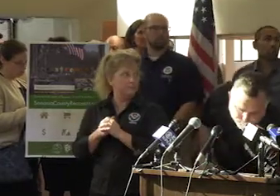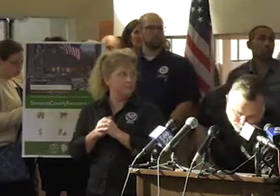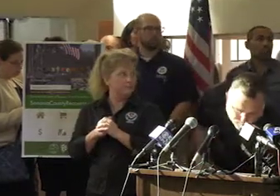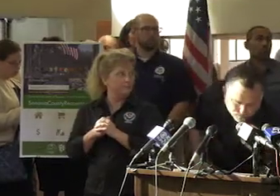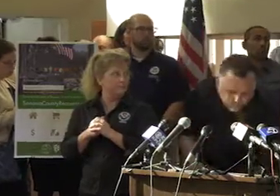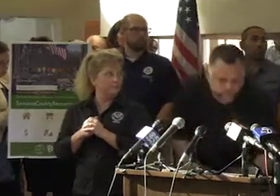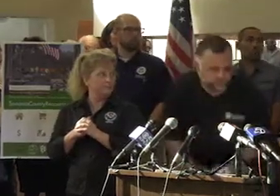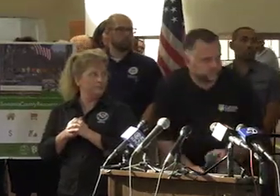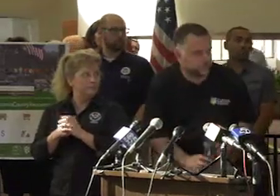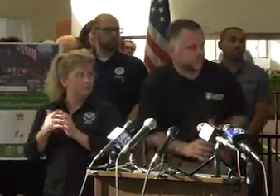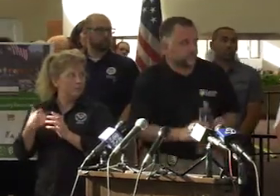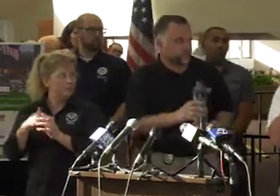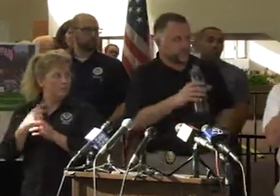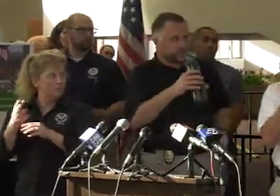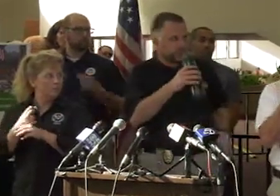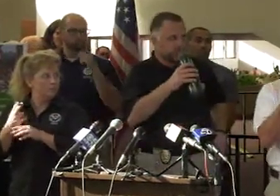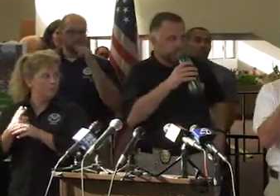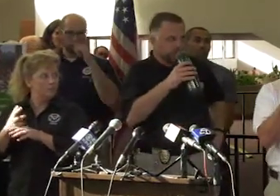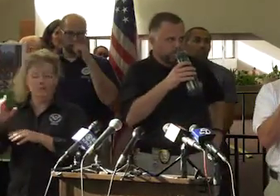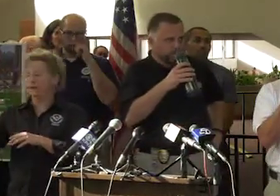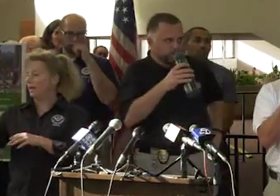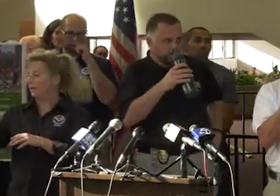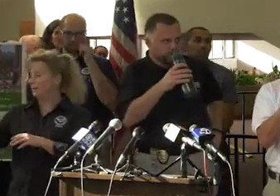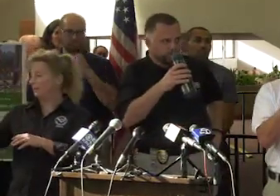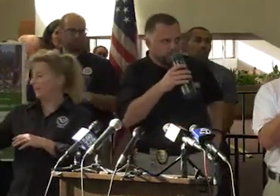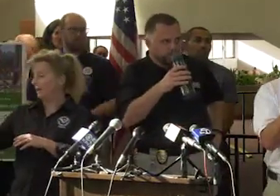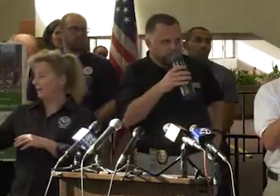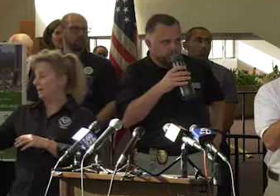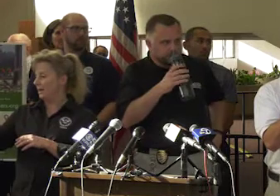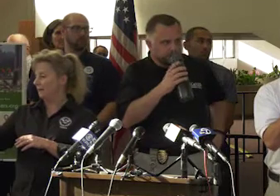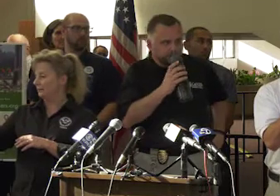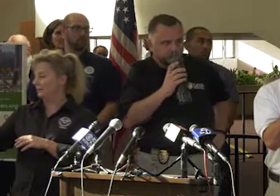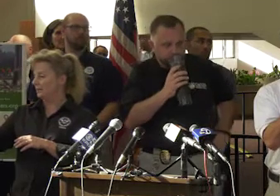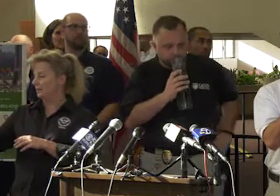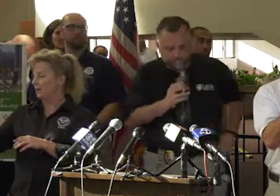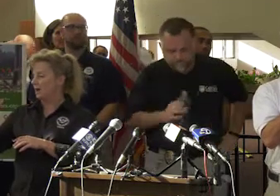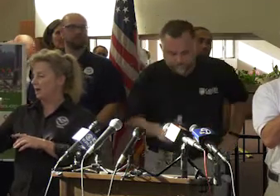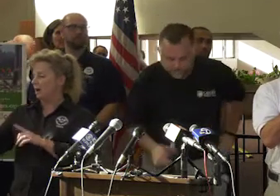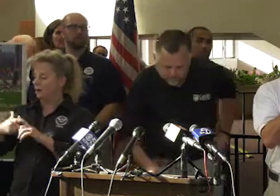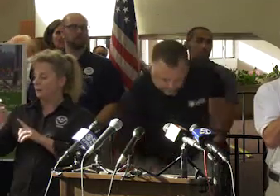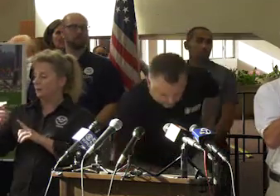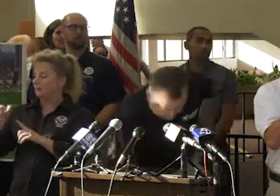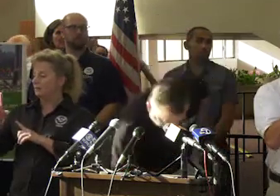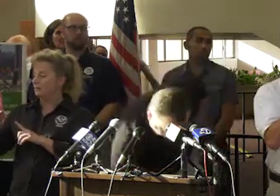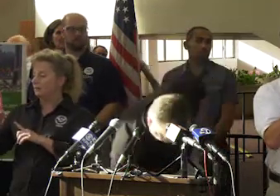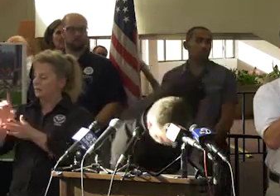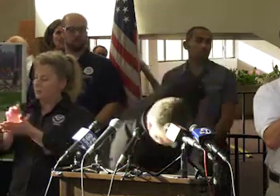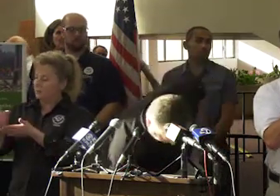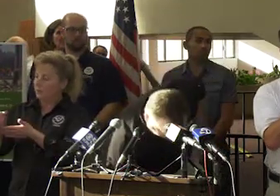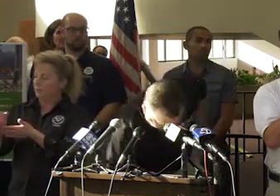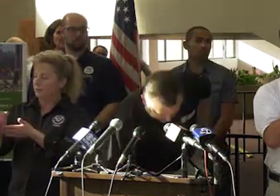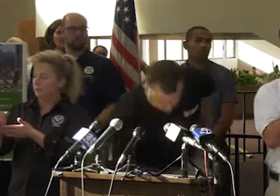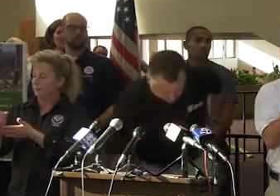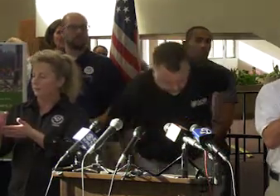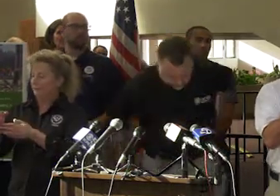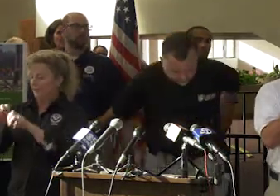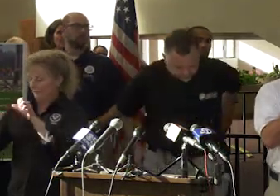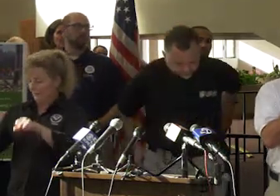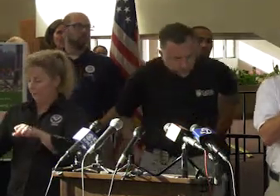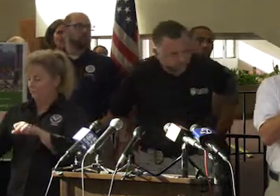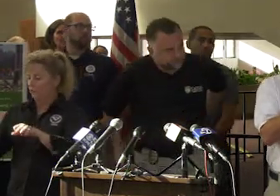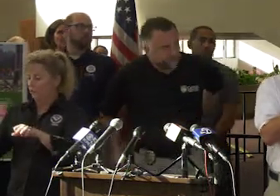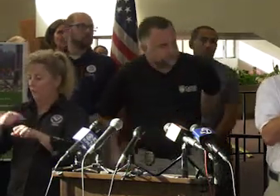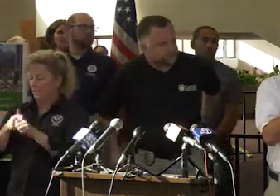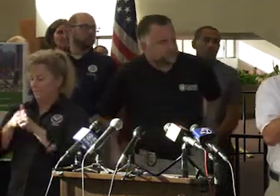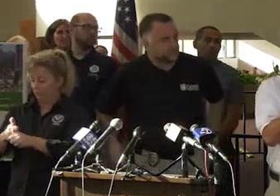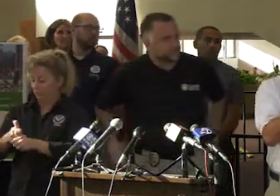policy, we're using, it's called the ADMS system, Automated Debris Management System. The goal behind that is so that we can track